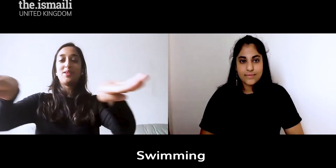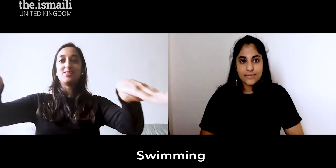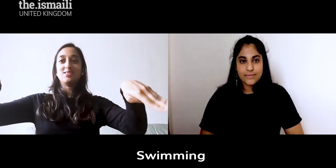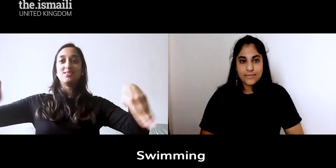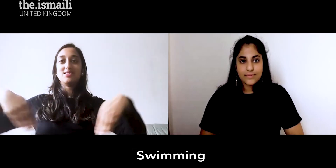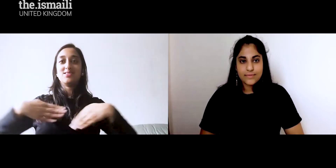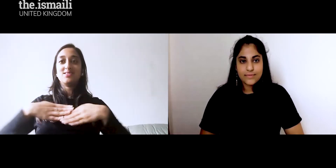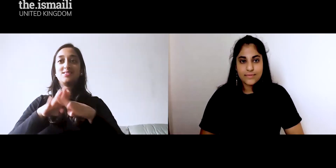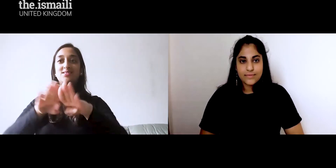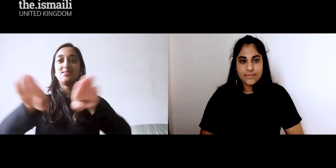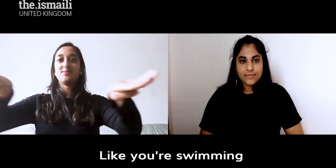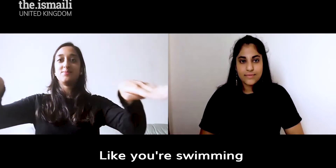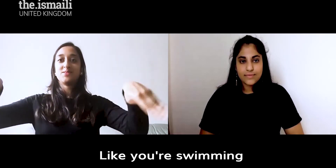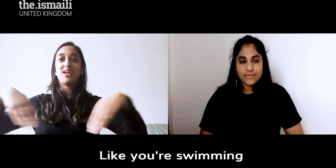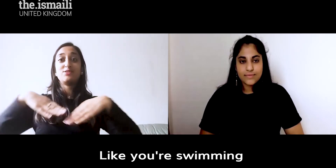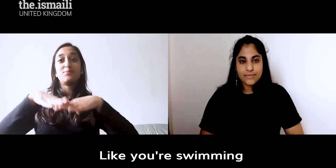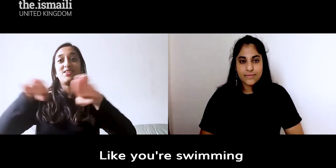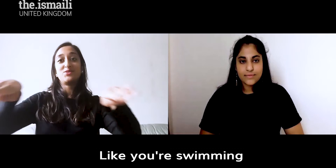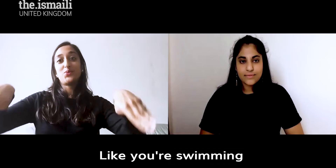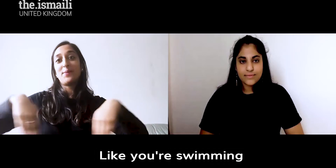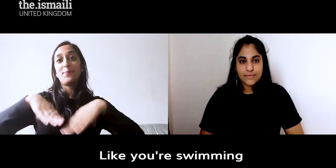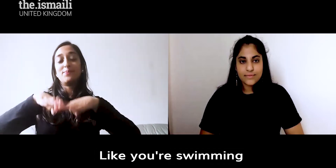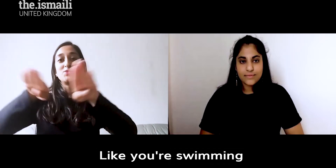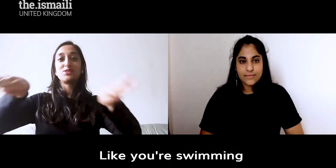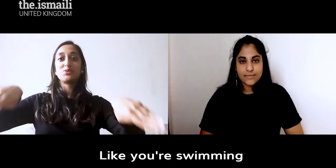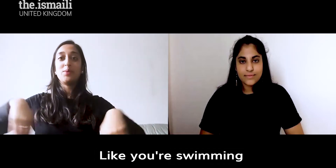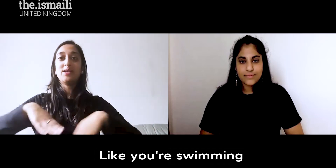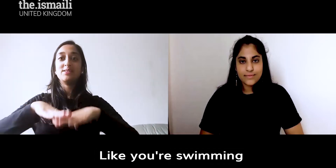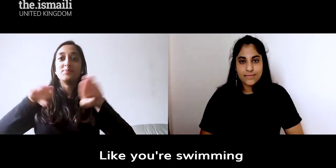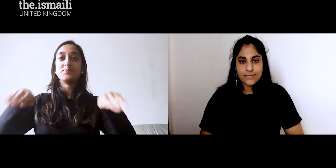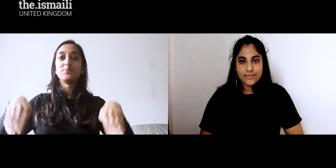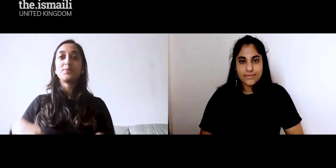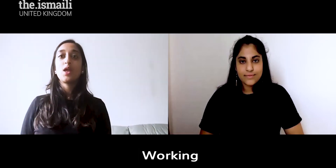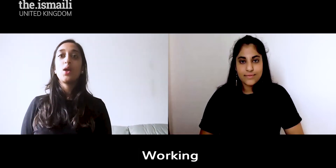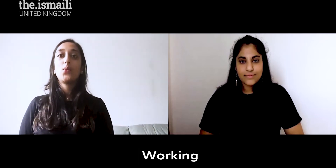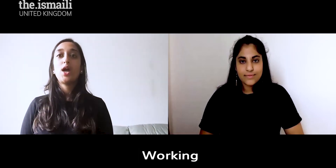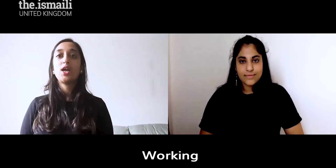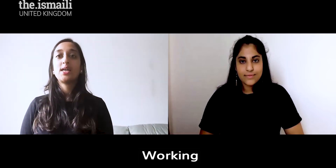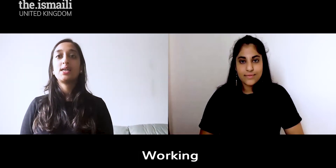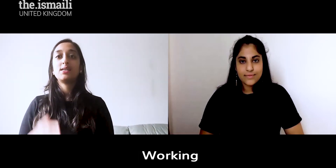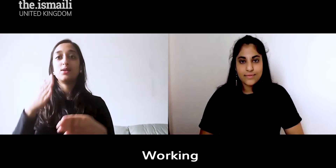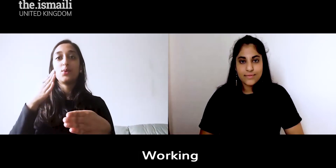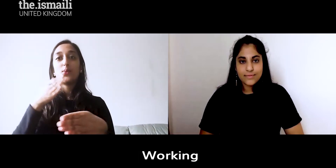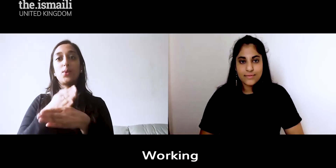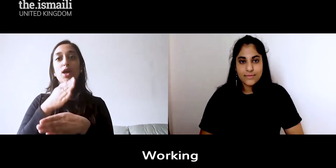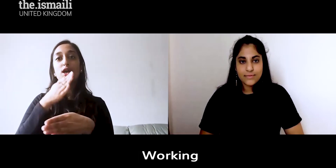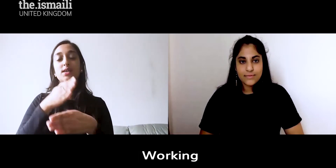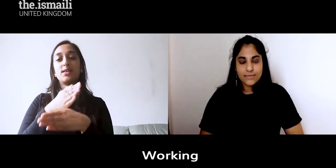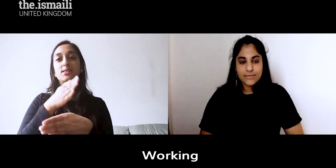swimming. Not no playing swim, but swimming. Working, working.